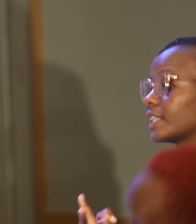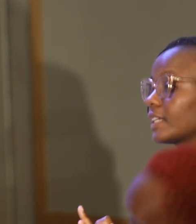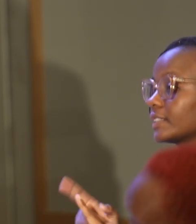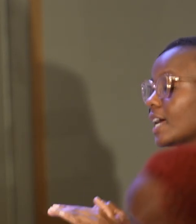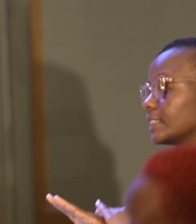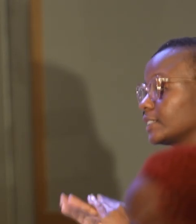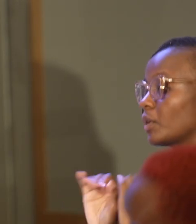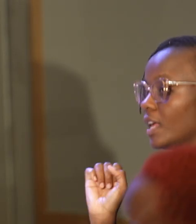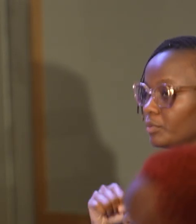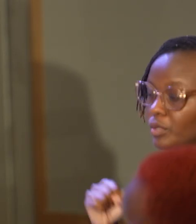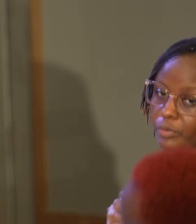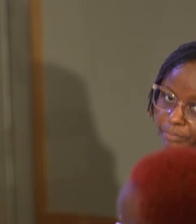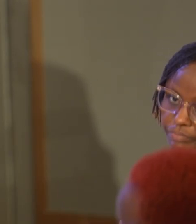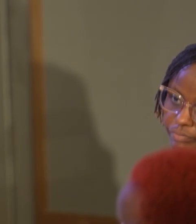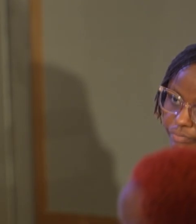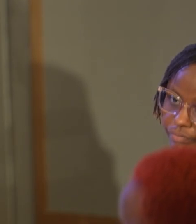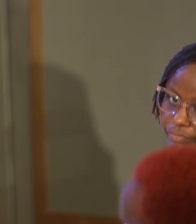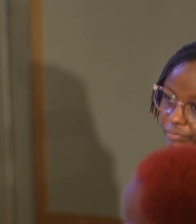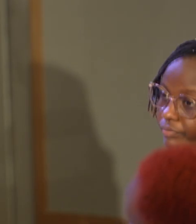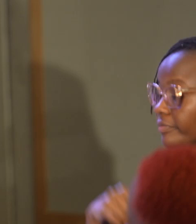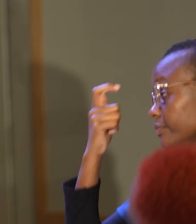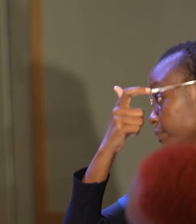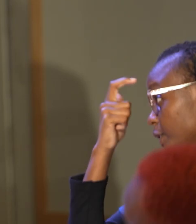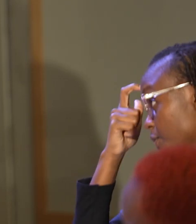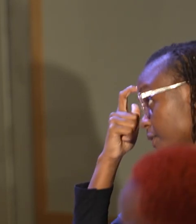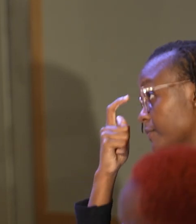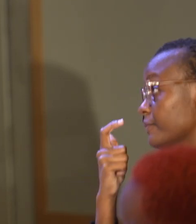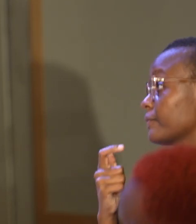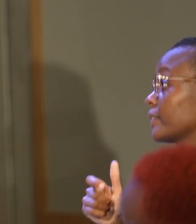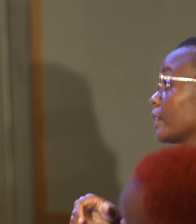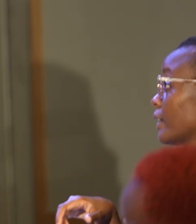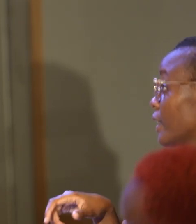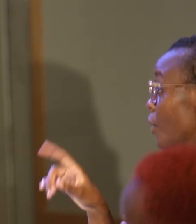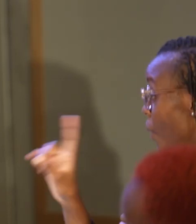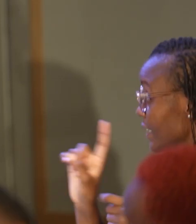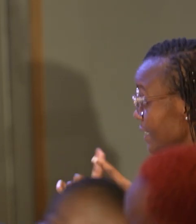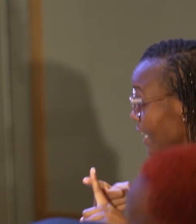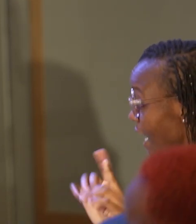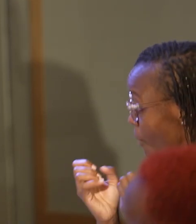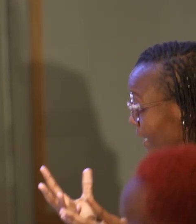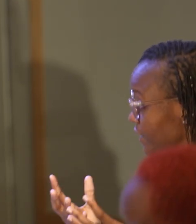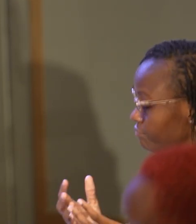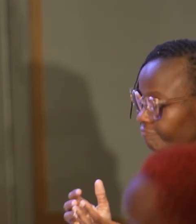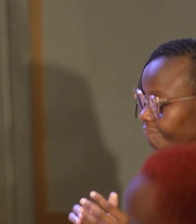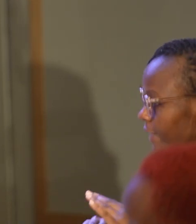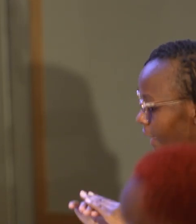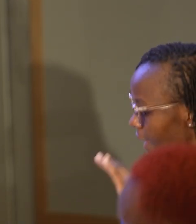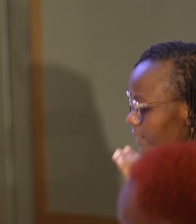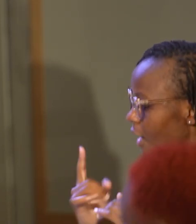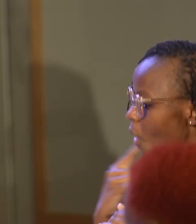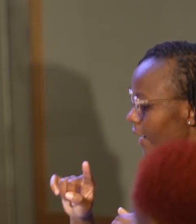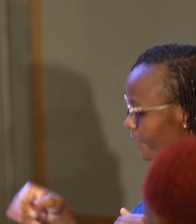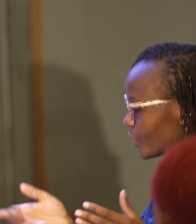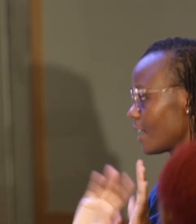possible. Because by our estimation, sometimes one standard costs not less than 100,000, when it is very